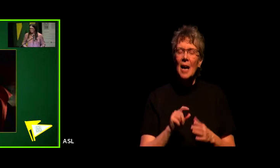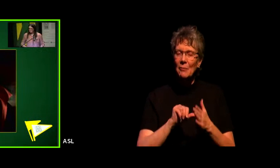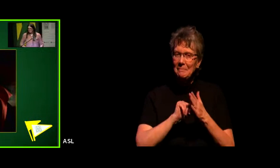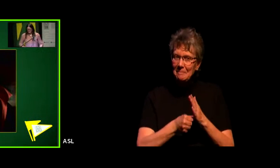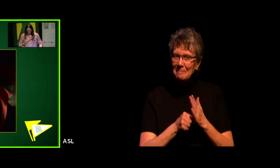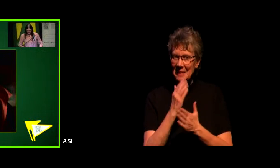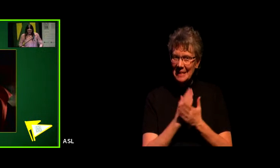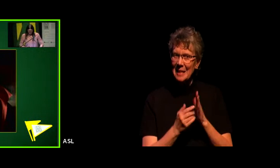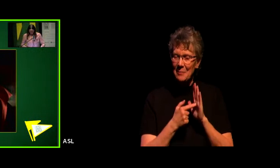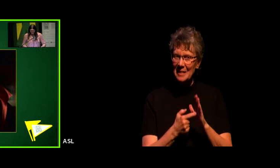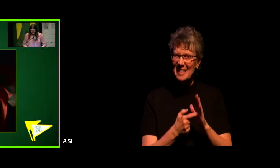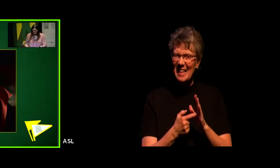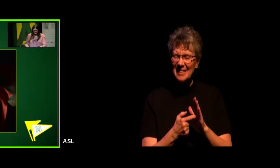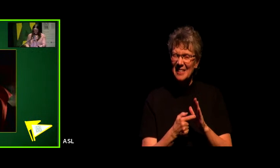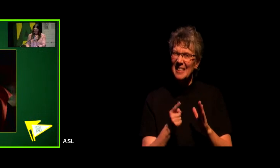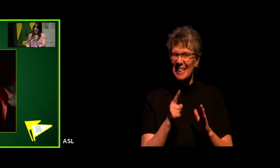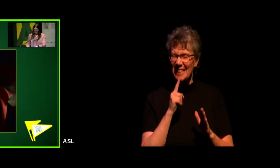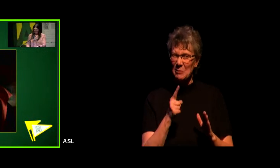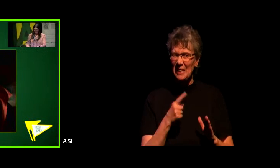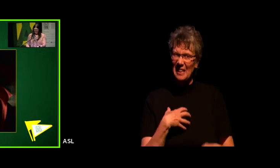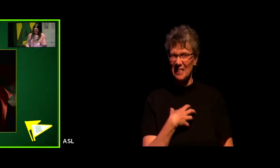Yeah, we're starting off on a gross note.